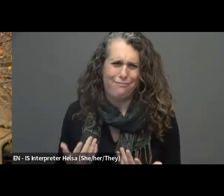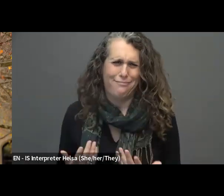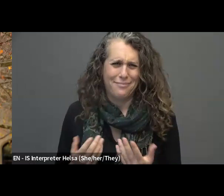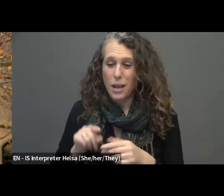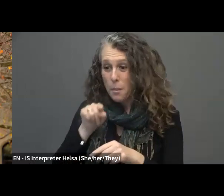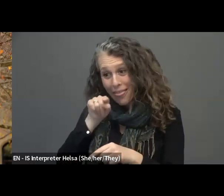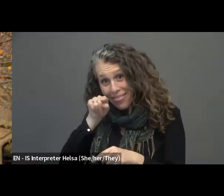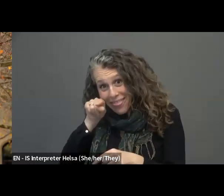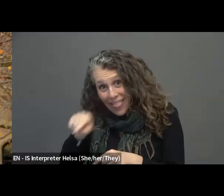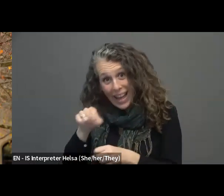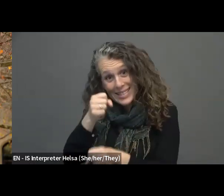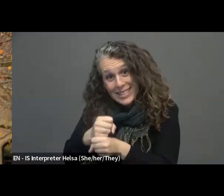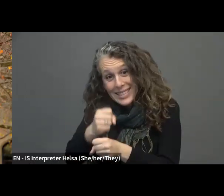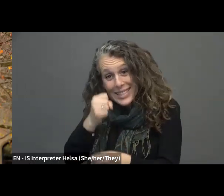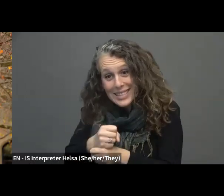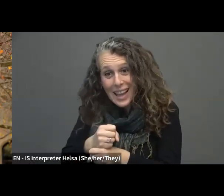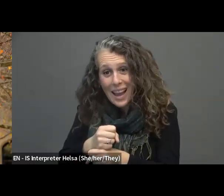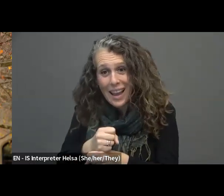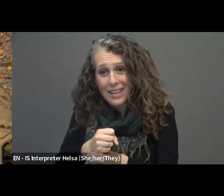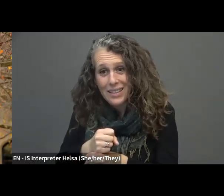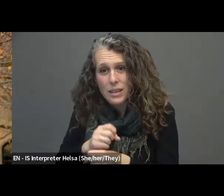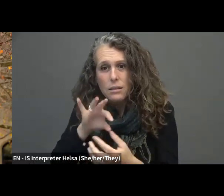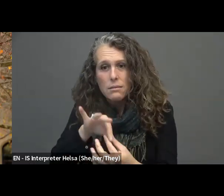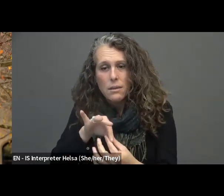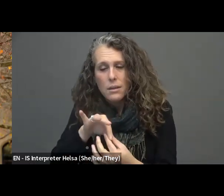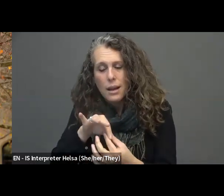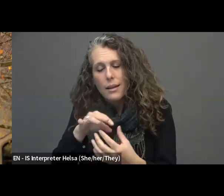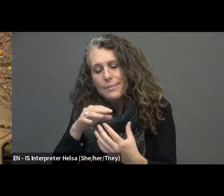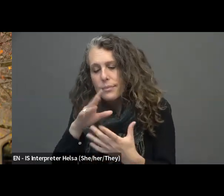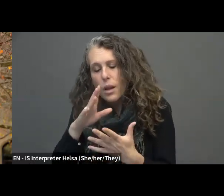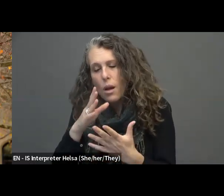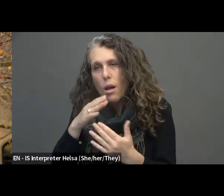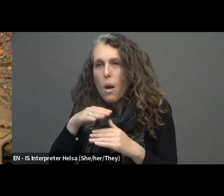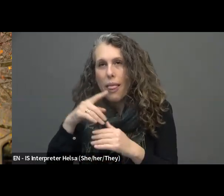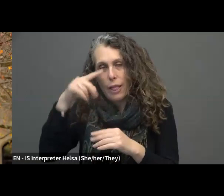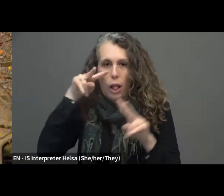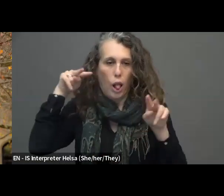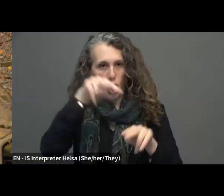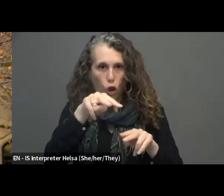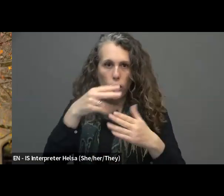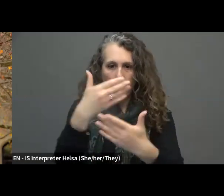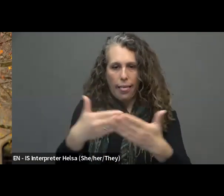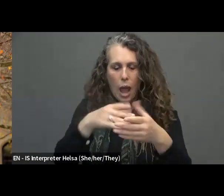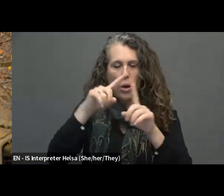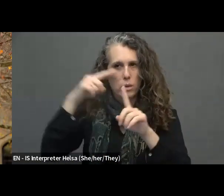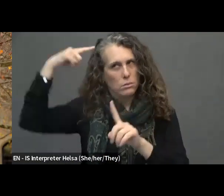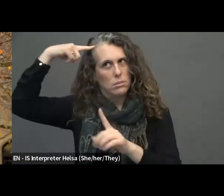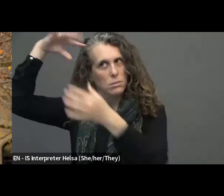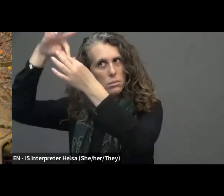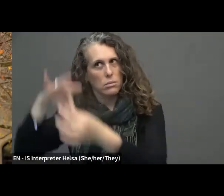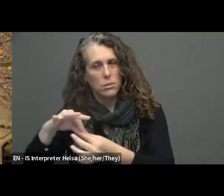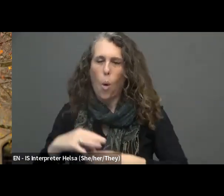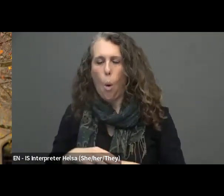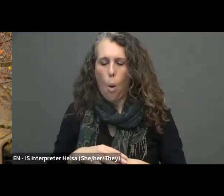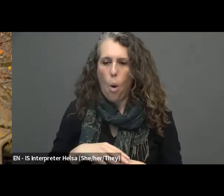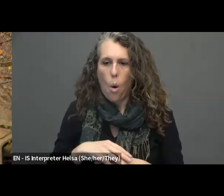kind of tasks take a very cognitive view of language. And they're saying that that's a really good indication